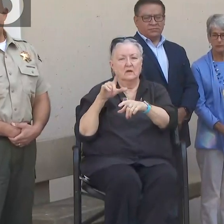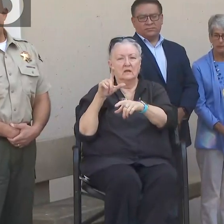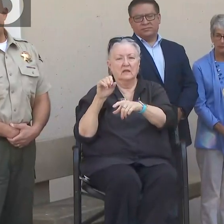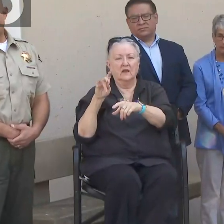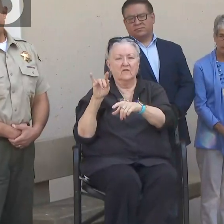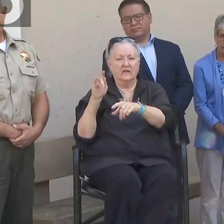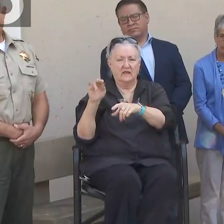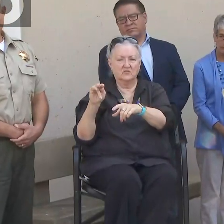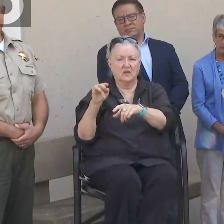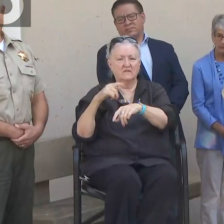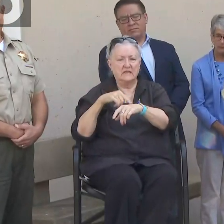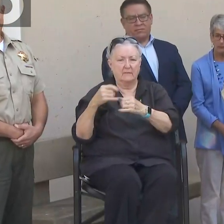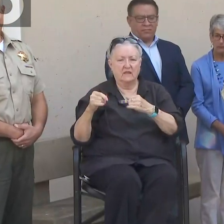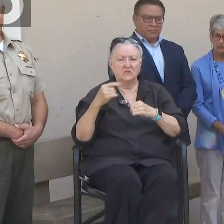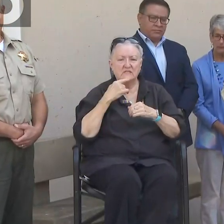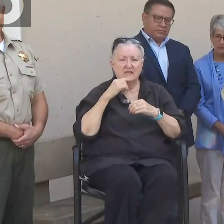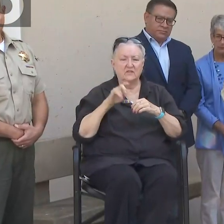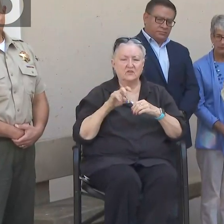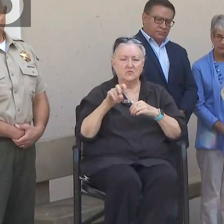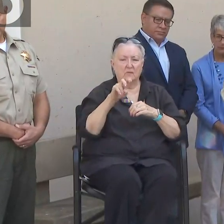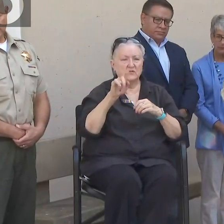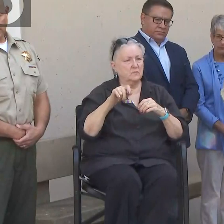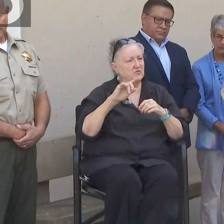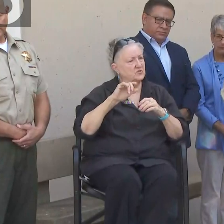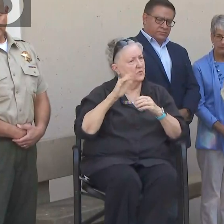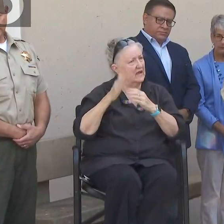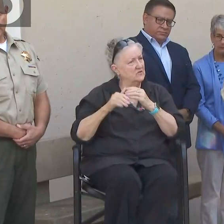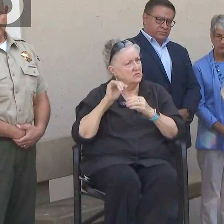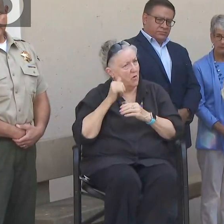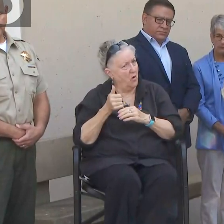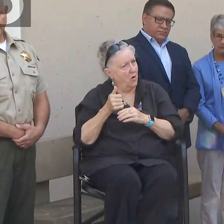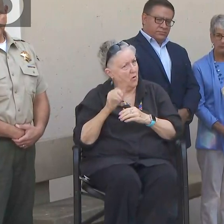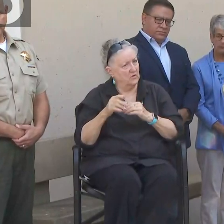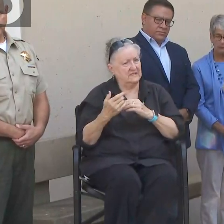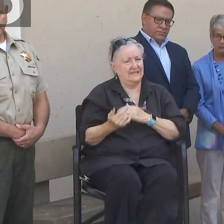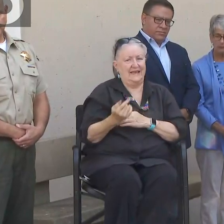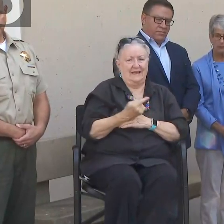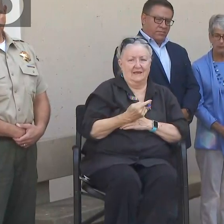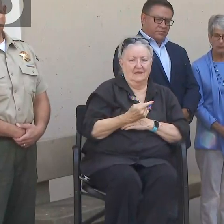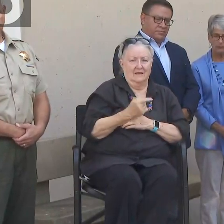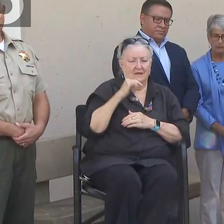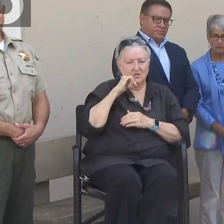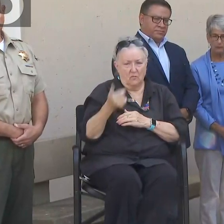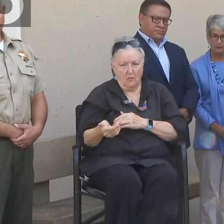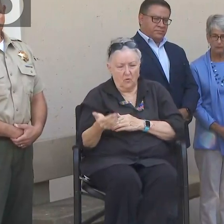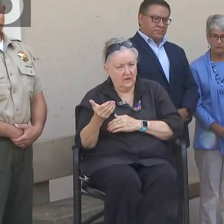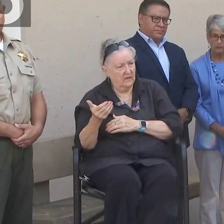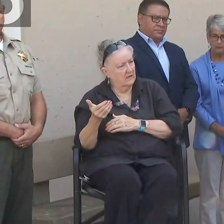on the timeline. You said that the trip was supposed to end tomorrow. Correct. Today. Tomorrow morning it was supposed to end.